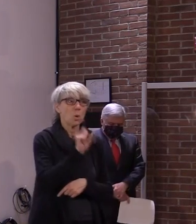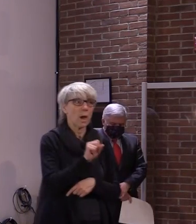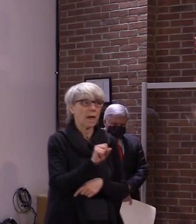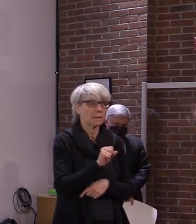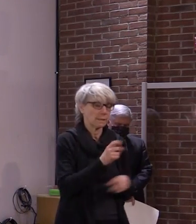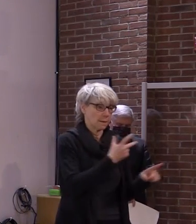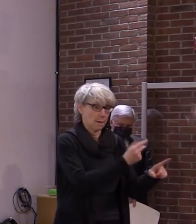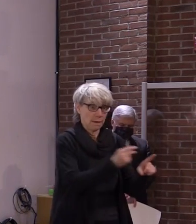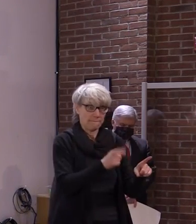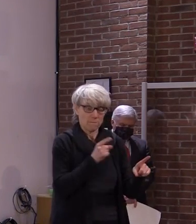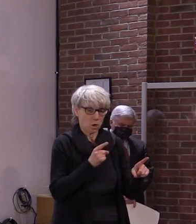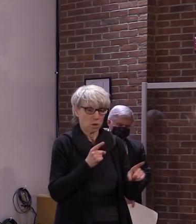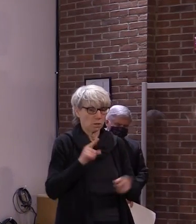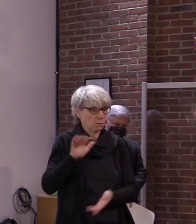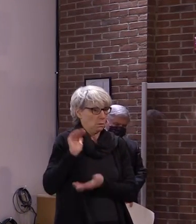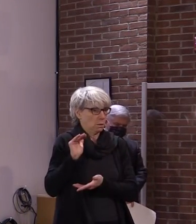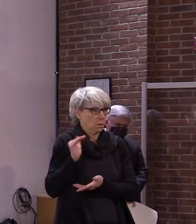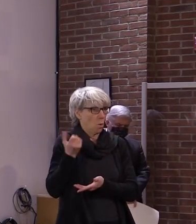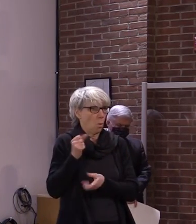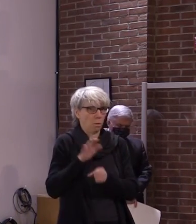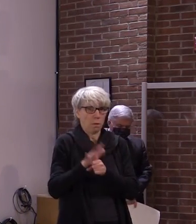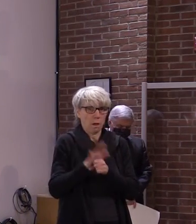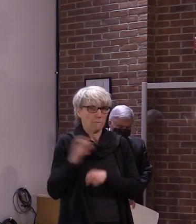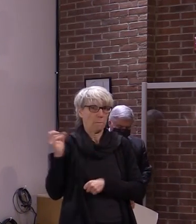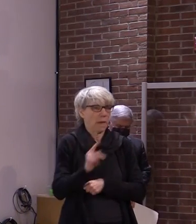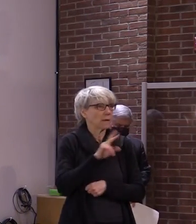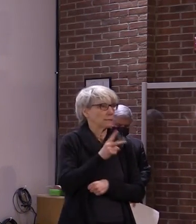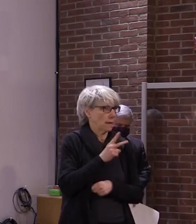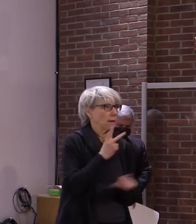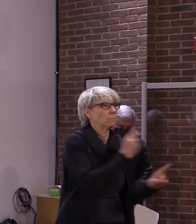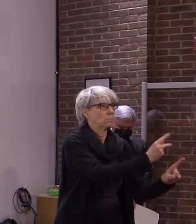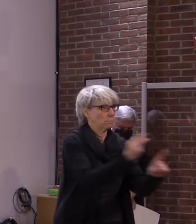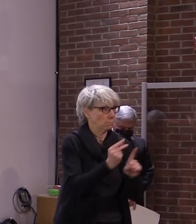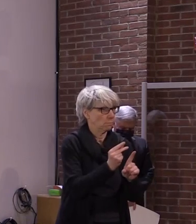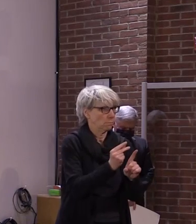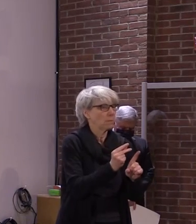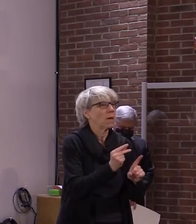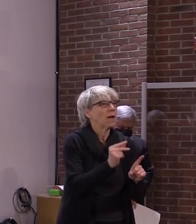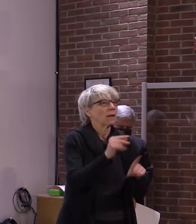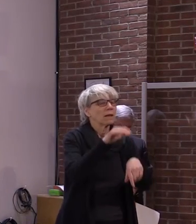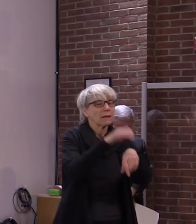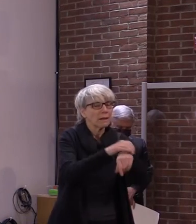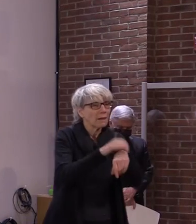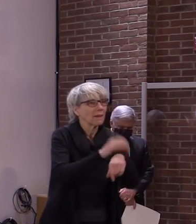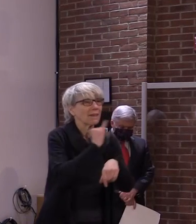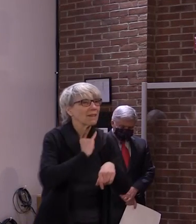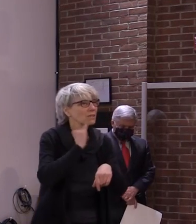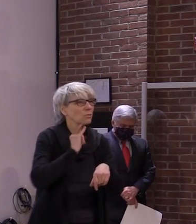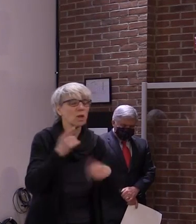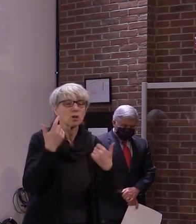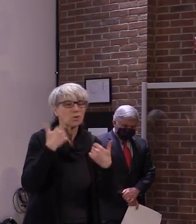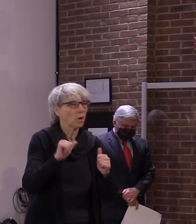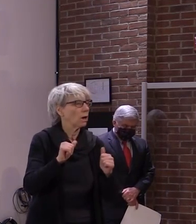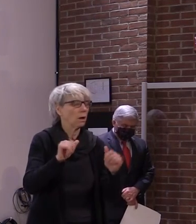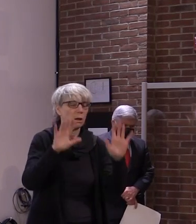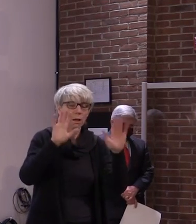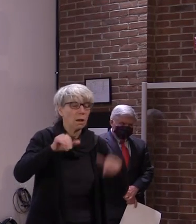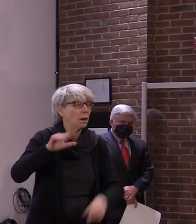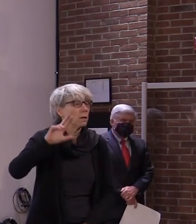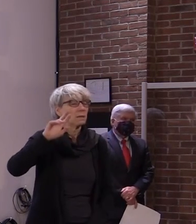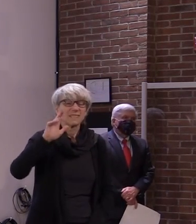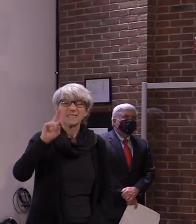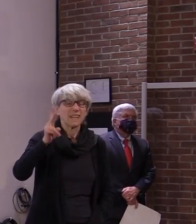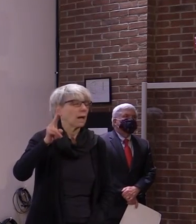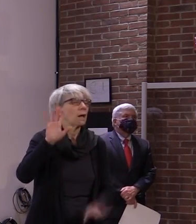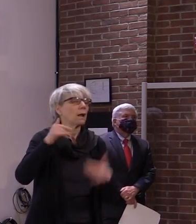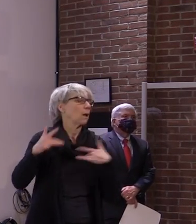second dose. They fully intend to provide the second dose. This has never really been studied, but we are carefully